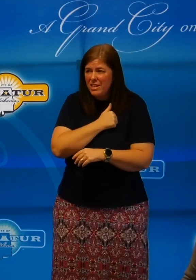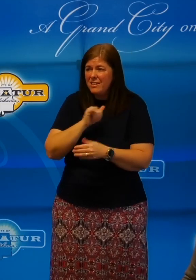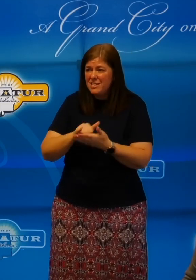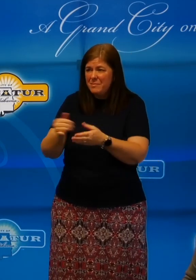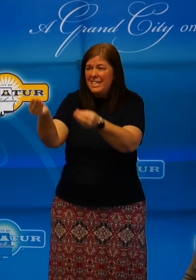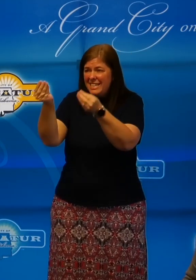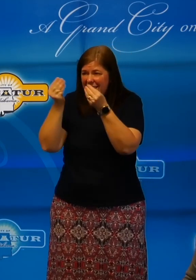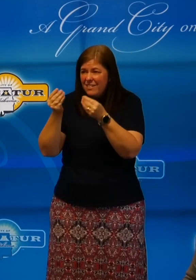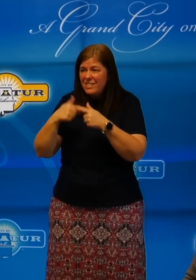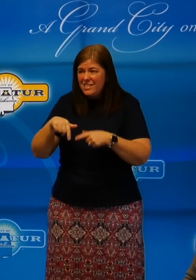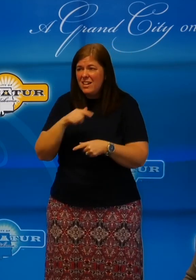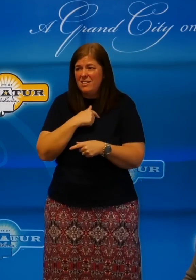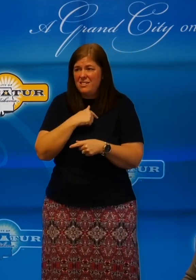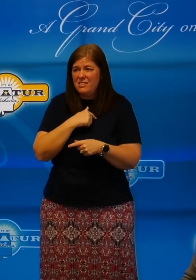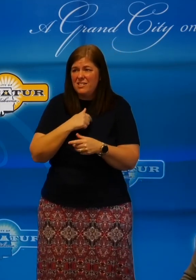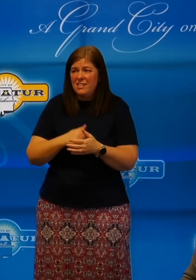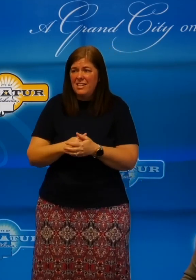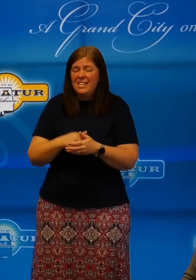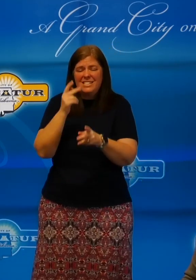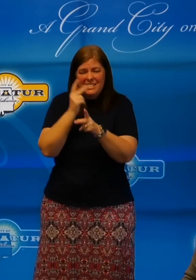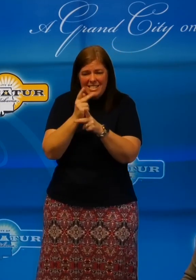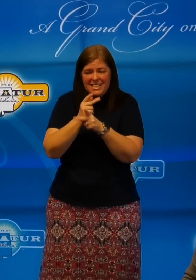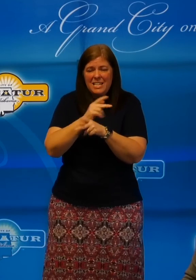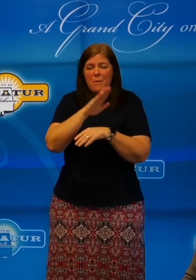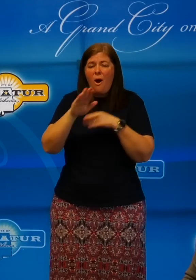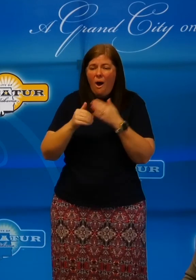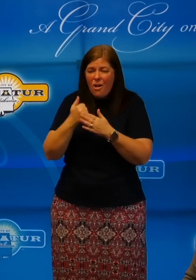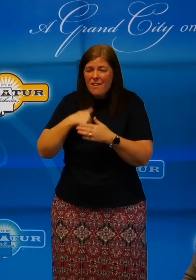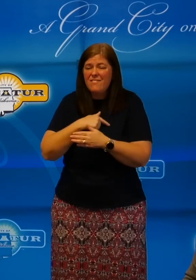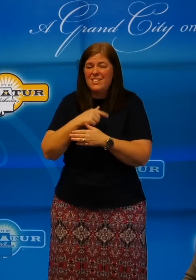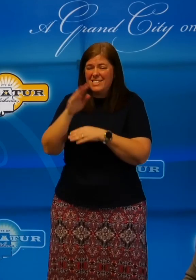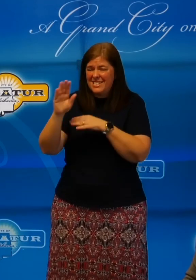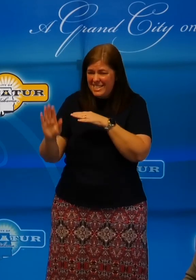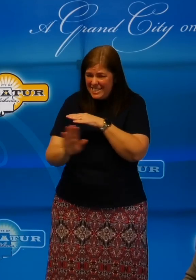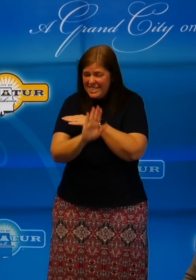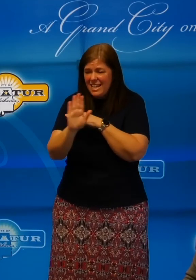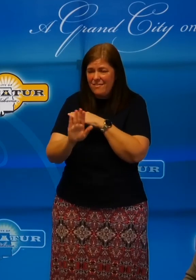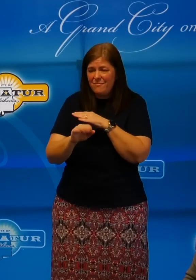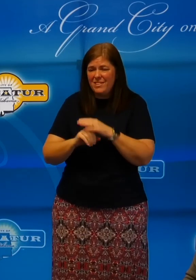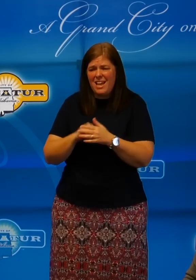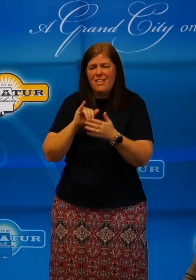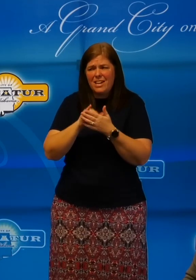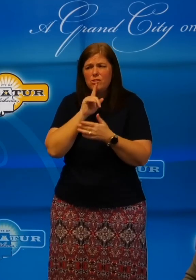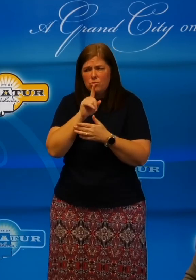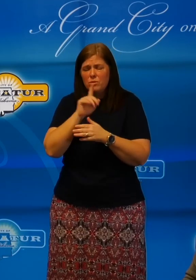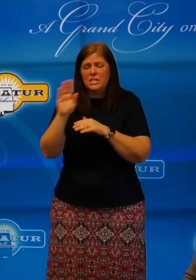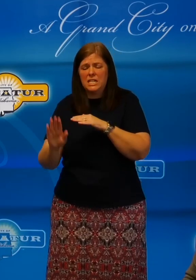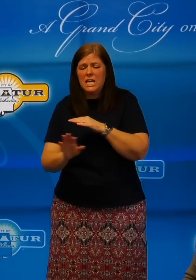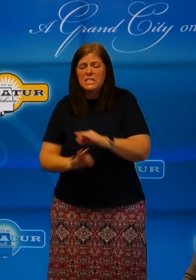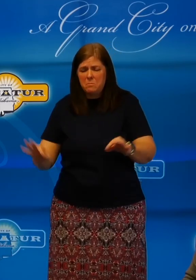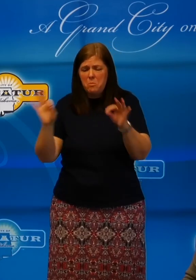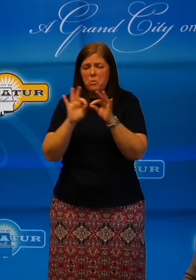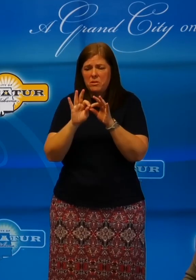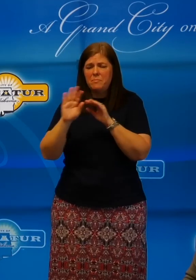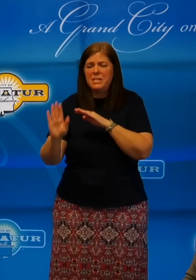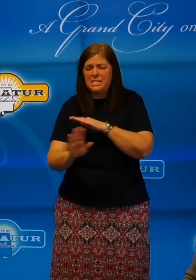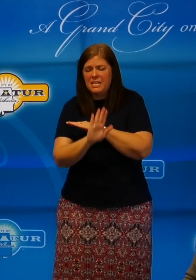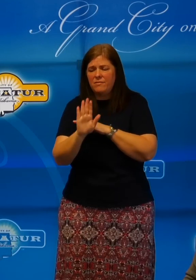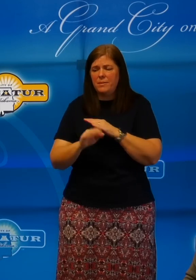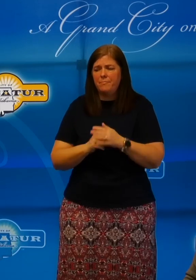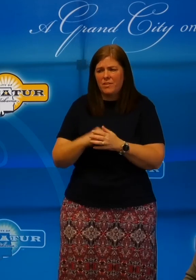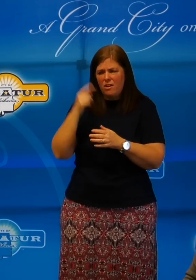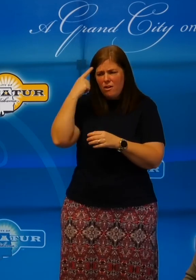COVID-19 virus and keep all of us safe. And I think safety is the key for everyone. But for